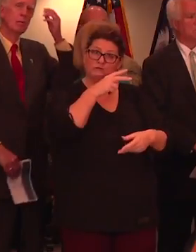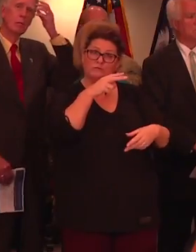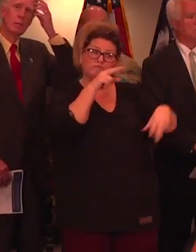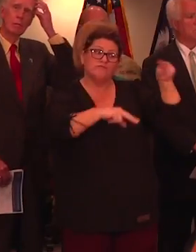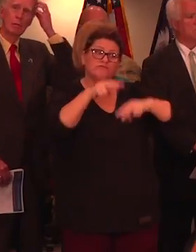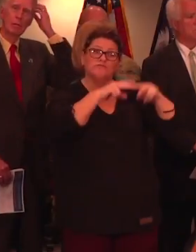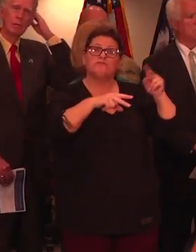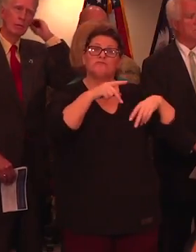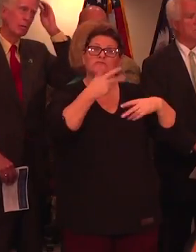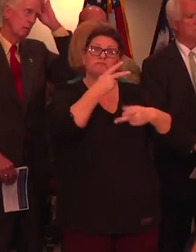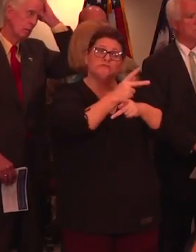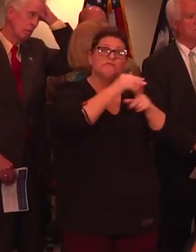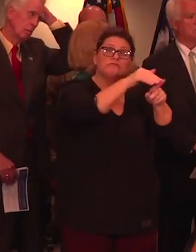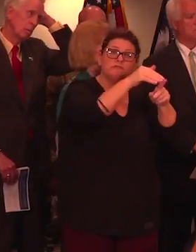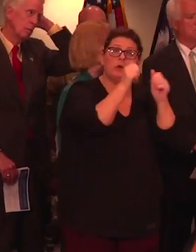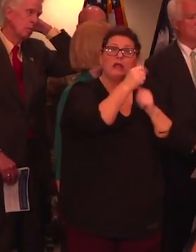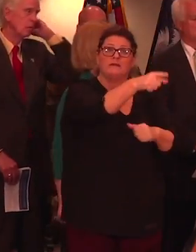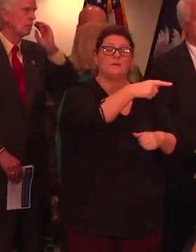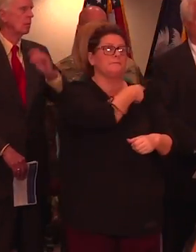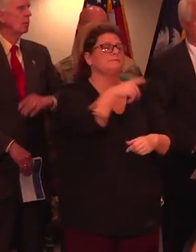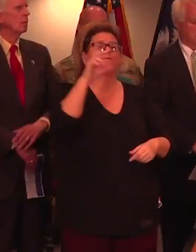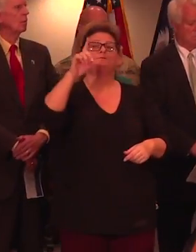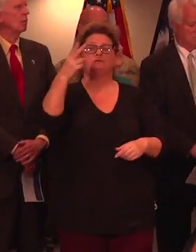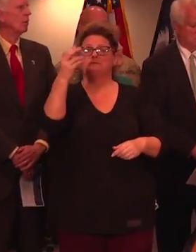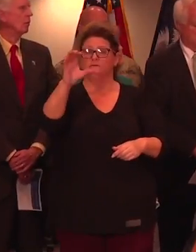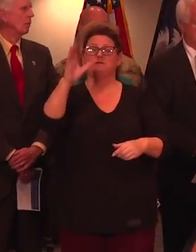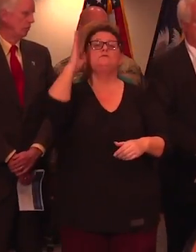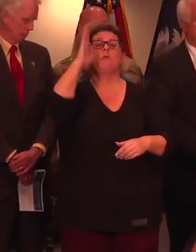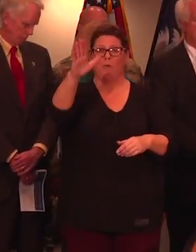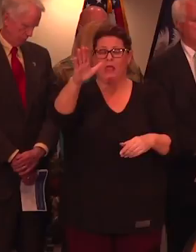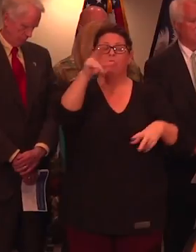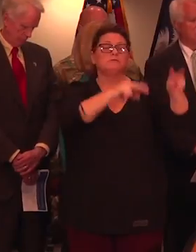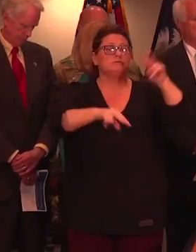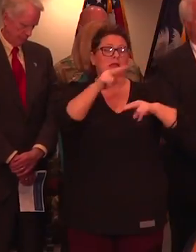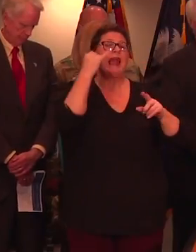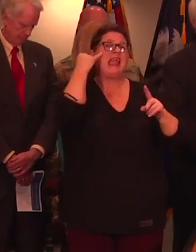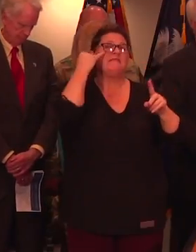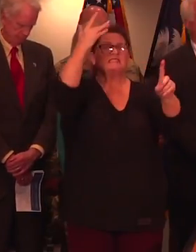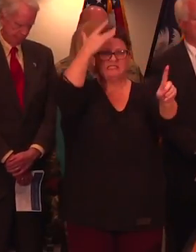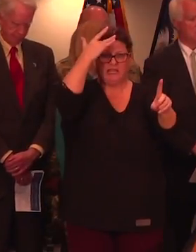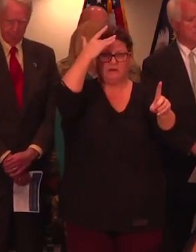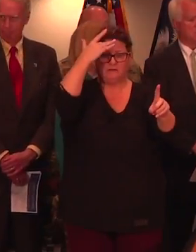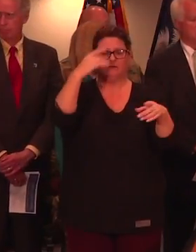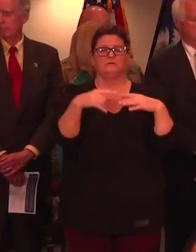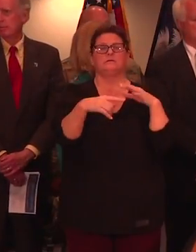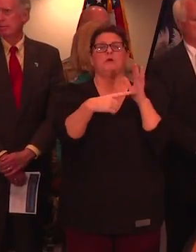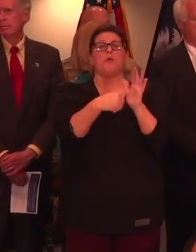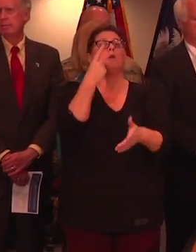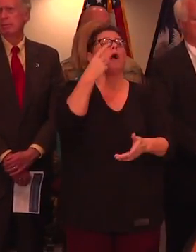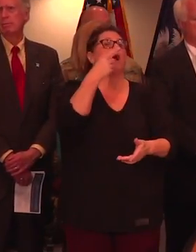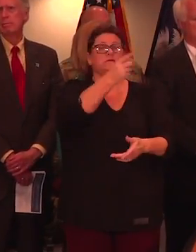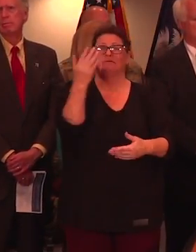condition. What's it look like right now? So DHEC conducts surveillance for reports of illnesses. Once they're in the healthcare